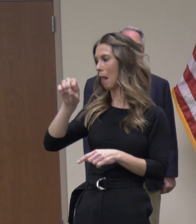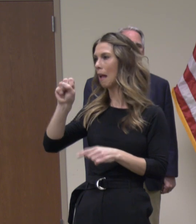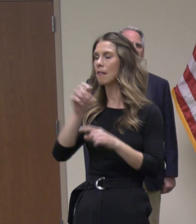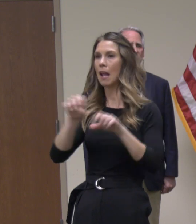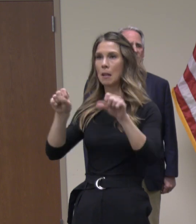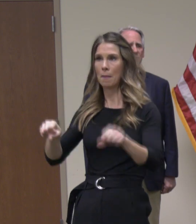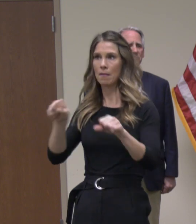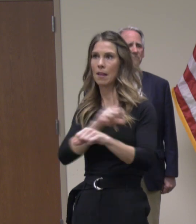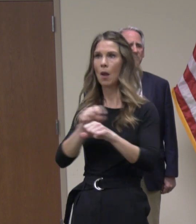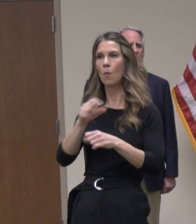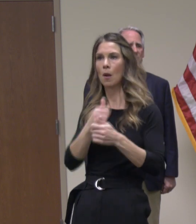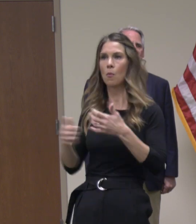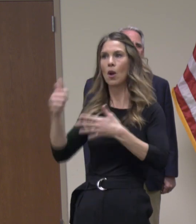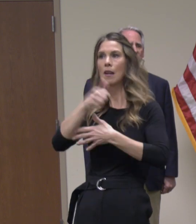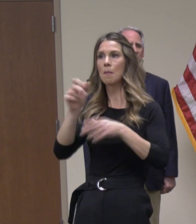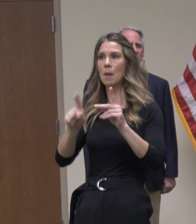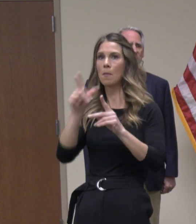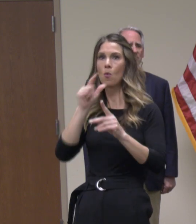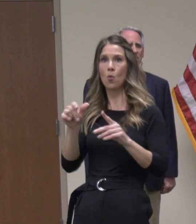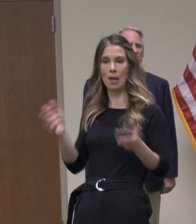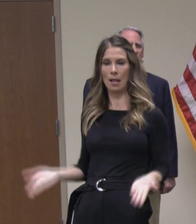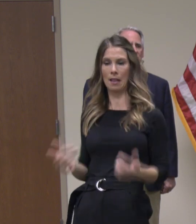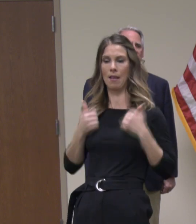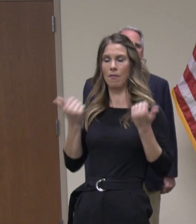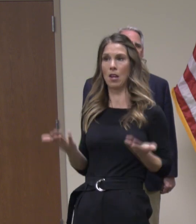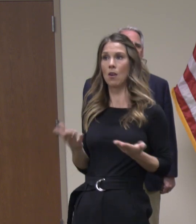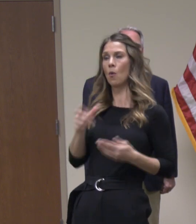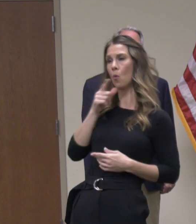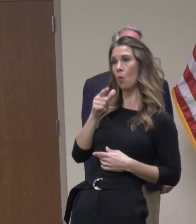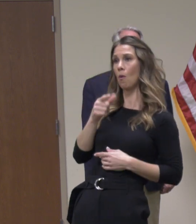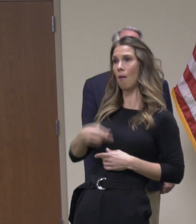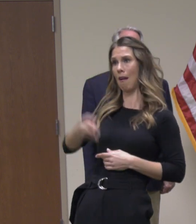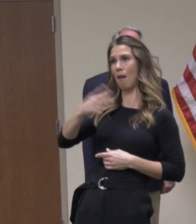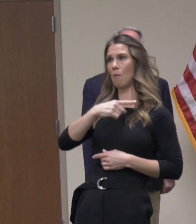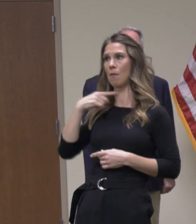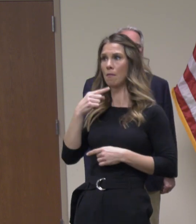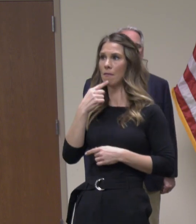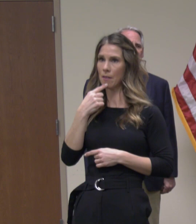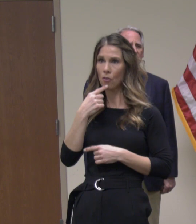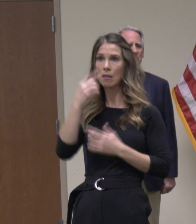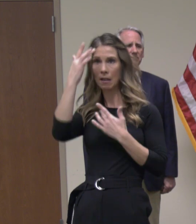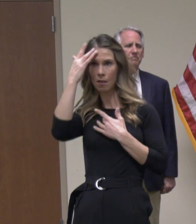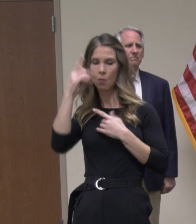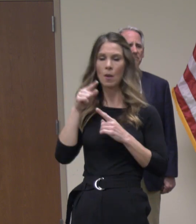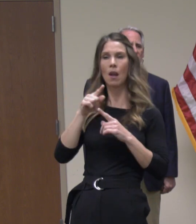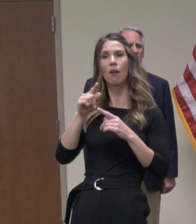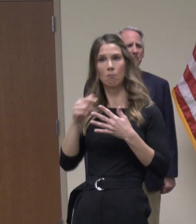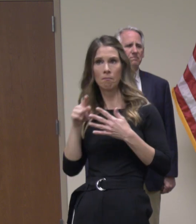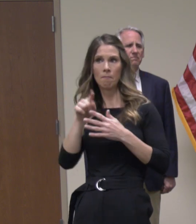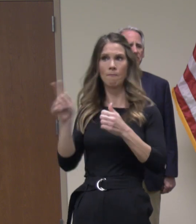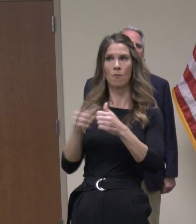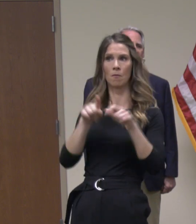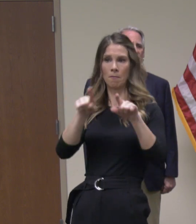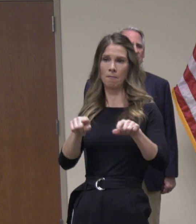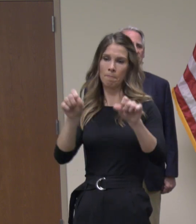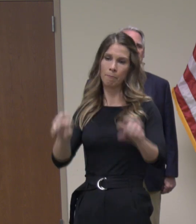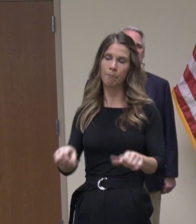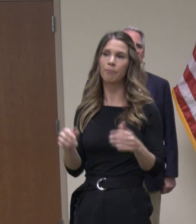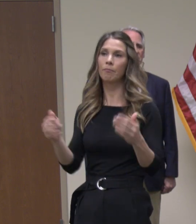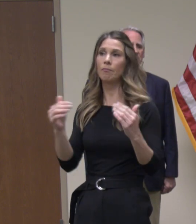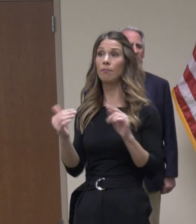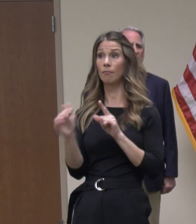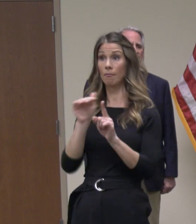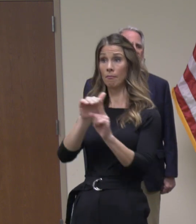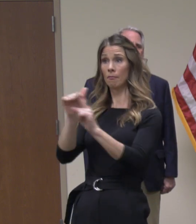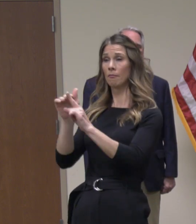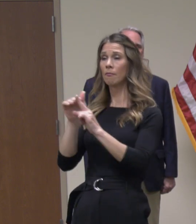prioritize testing for our residents who are at higher risk of serious illness if needed. As a reminder, please call